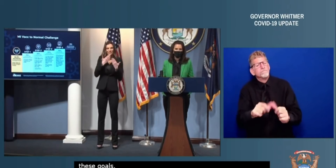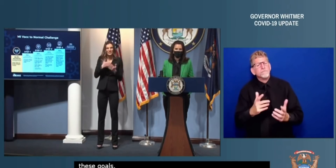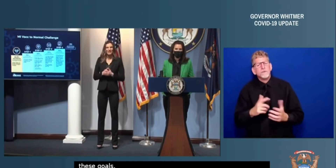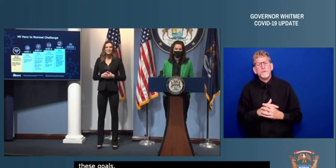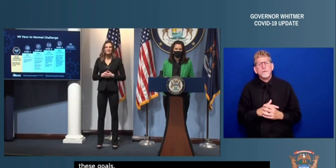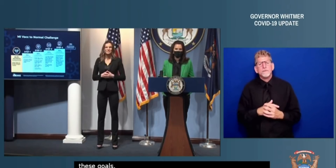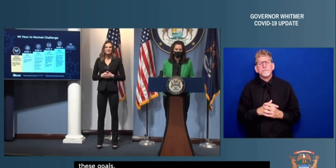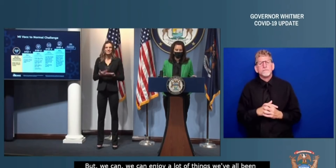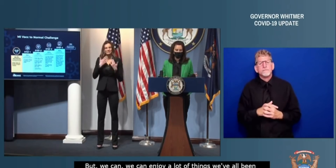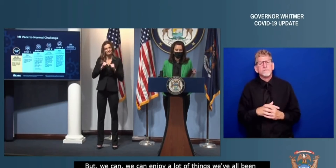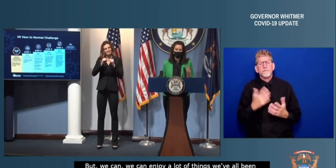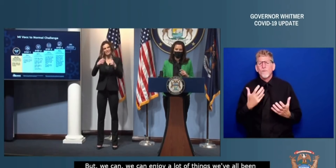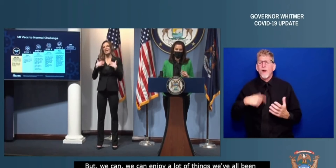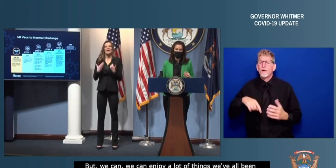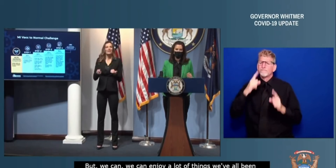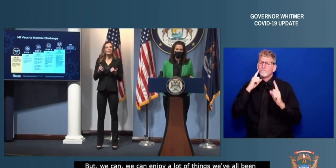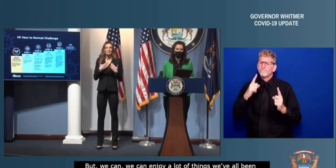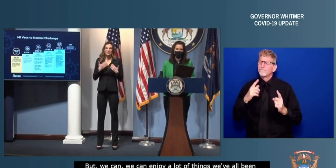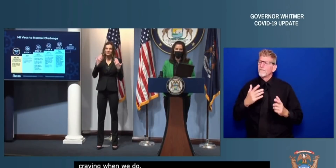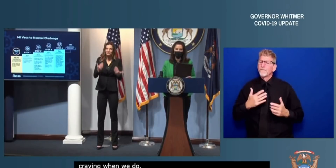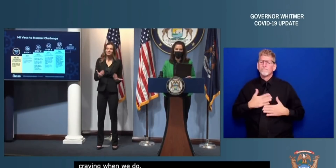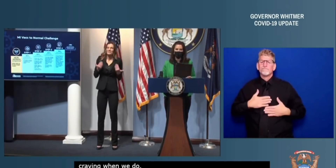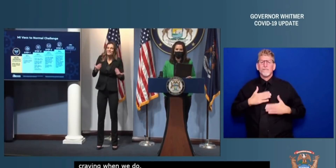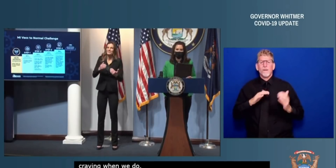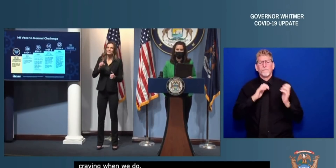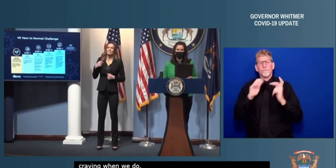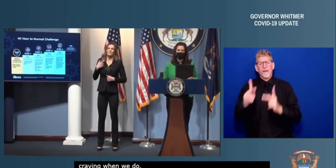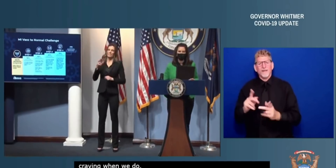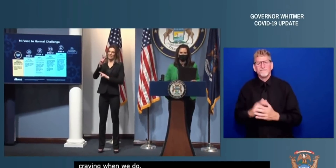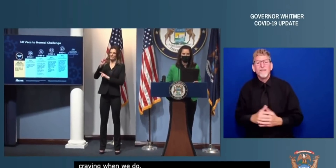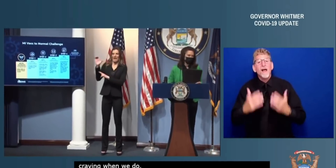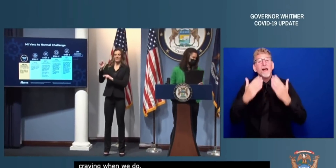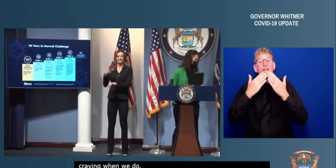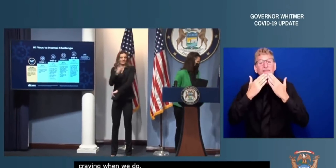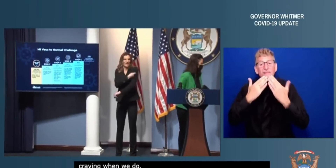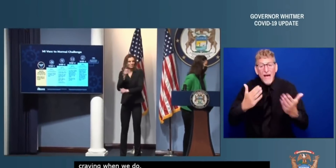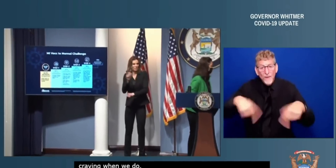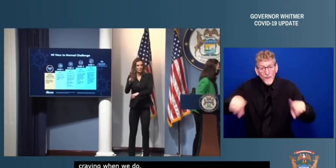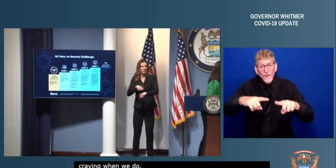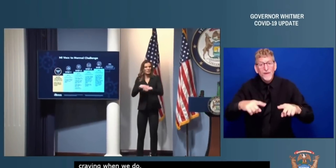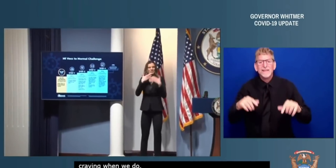right, thank you, everybody. Stay healthy and let's get back to normal. Bye.